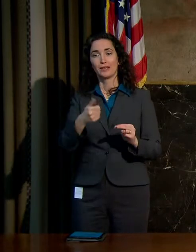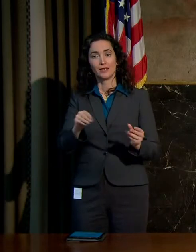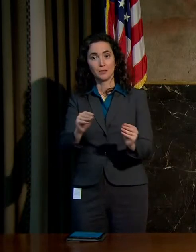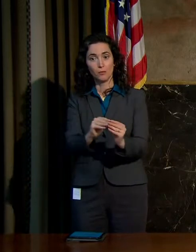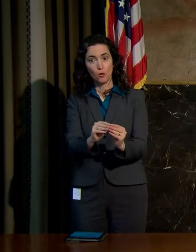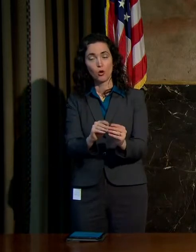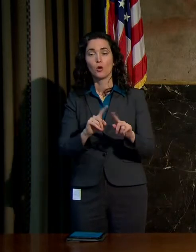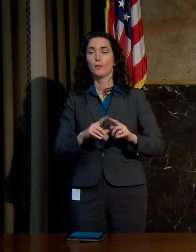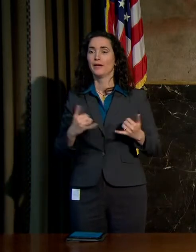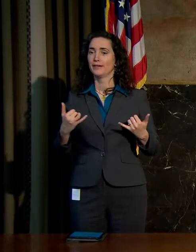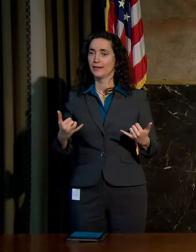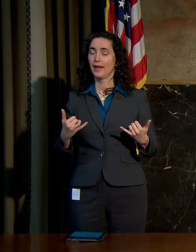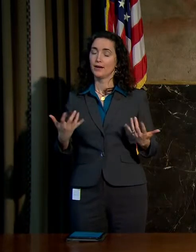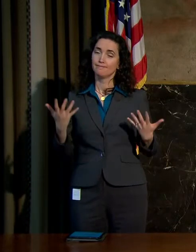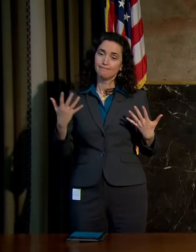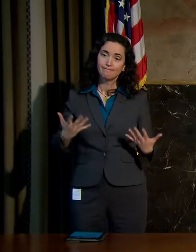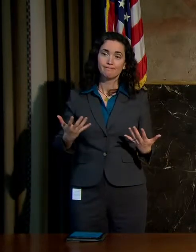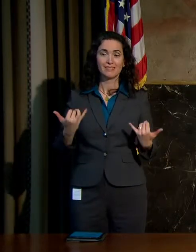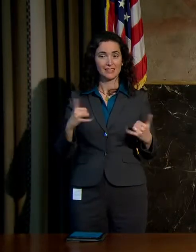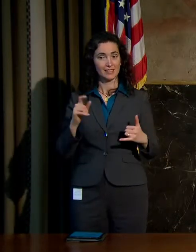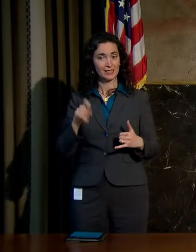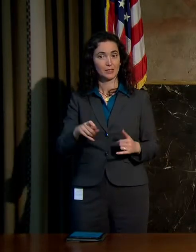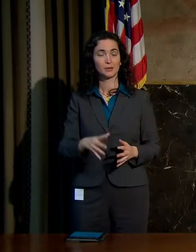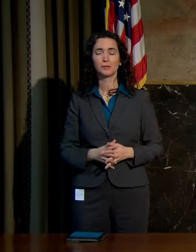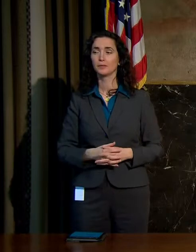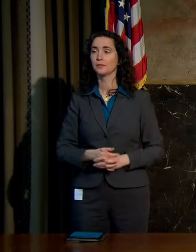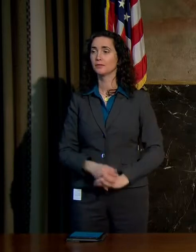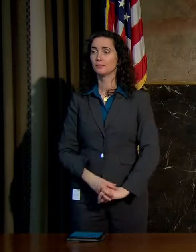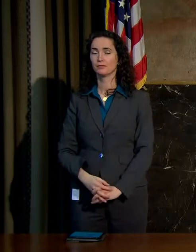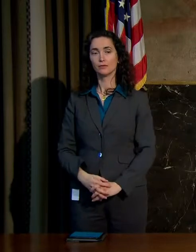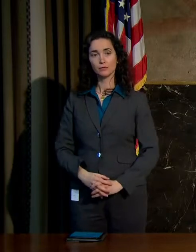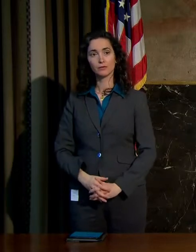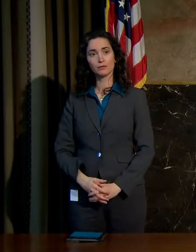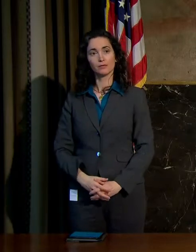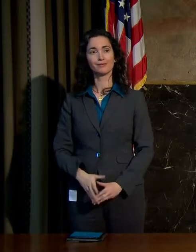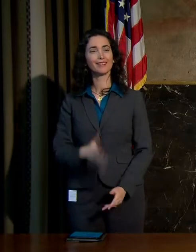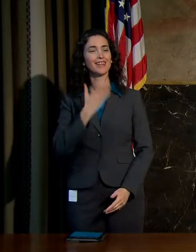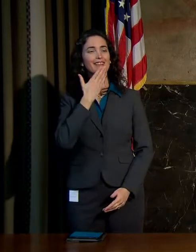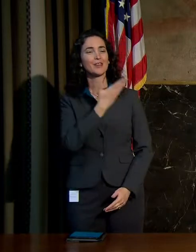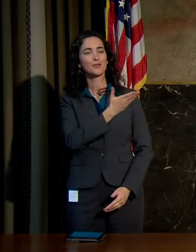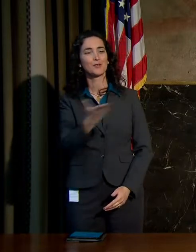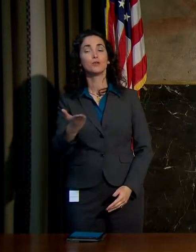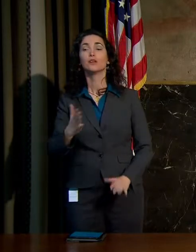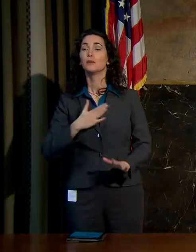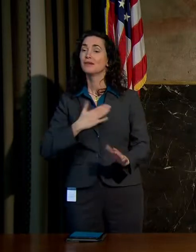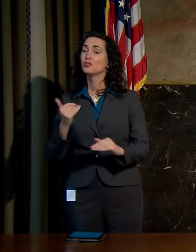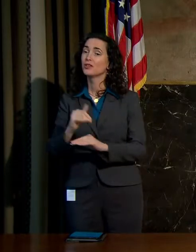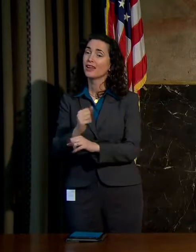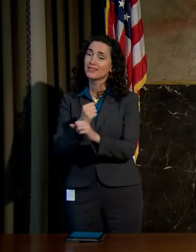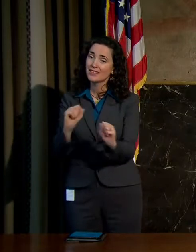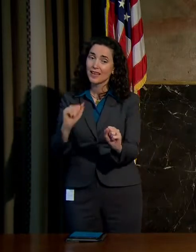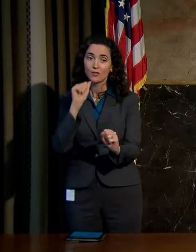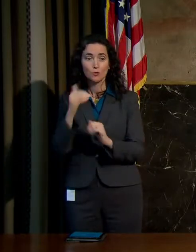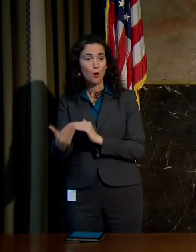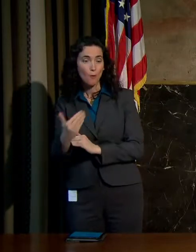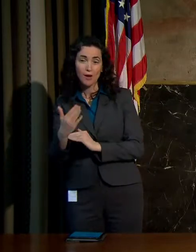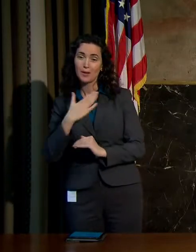future, but right now it unfortunately remains necessary. Okay. Thank you. Please stay safe tonight and tomorrow